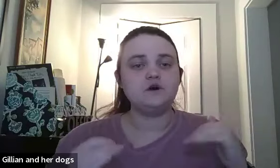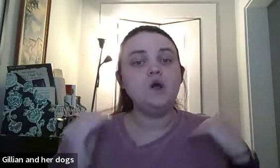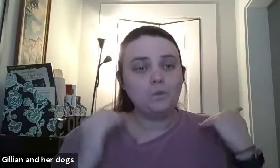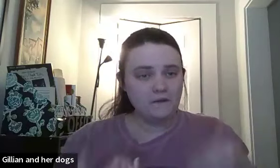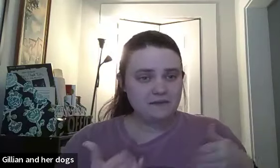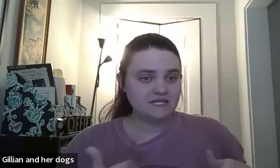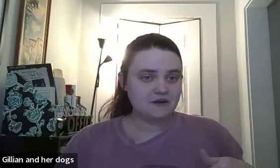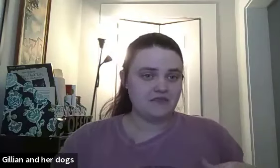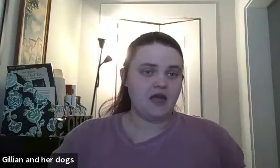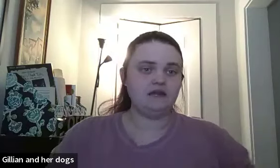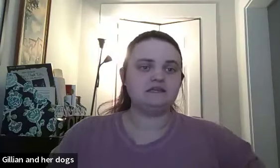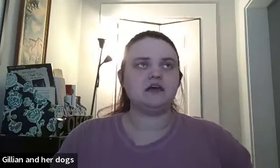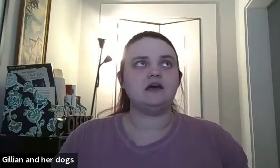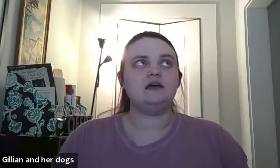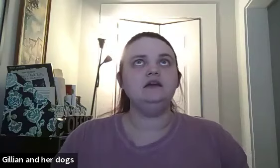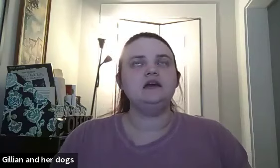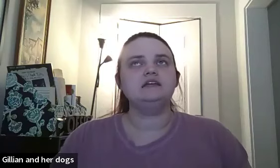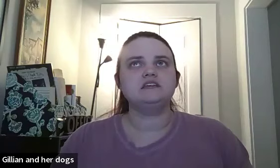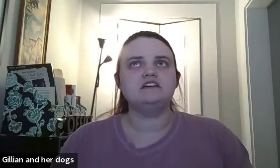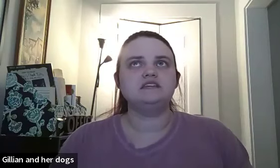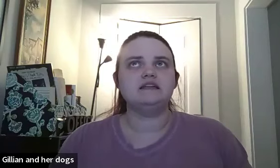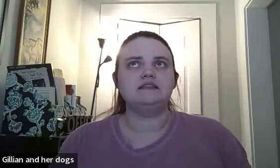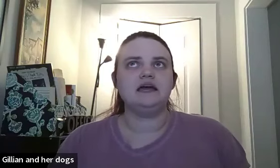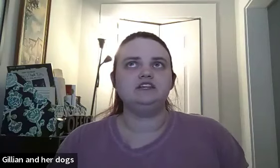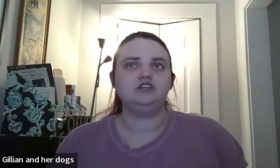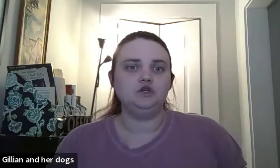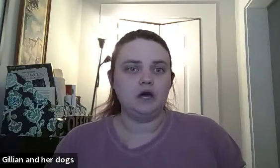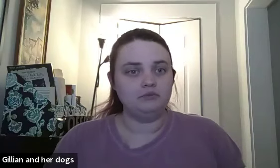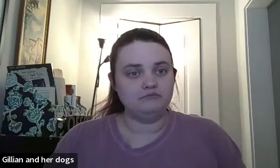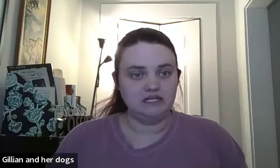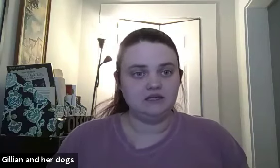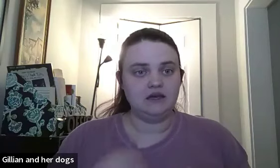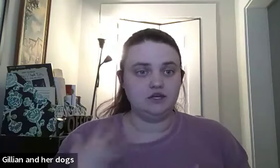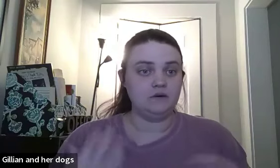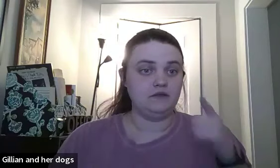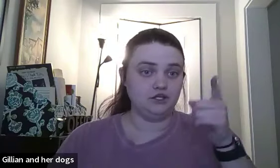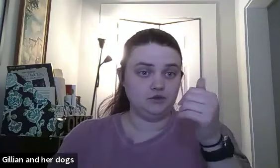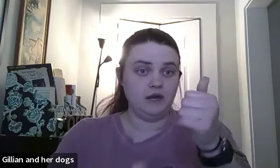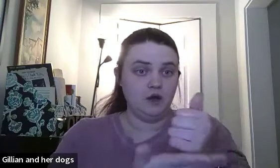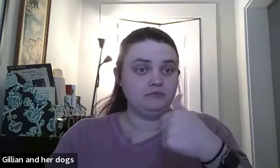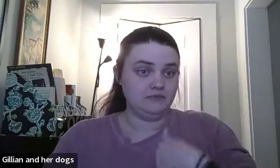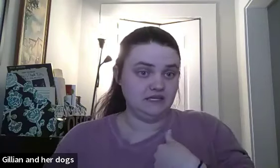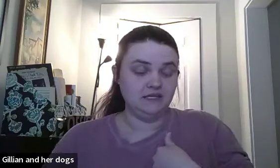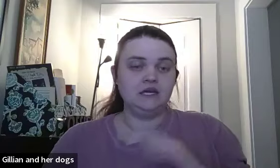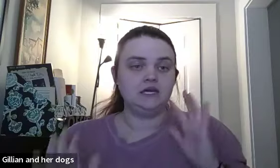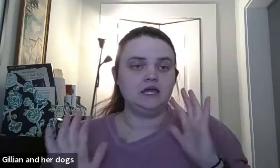So what that means by that is that instead of saying like you help me and going like you help me,